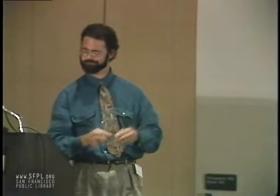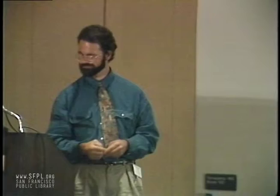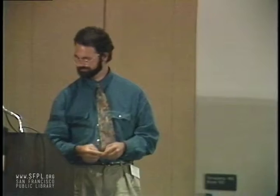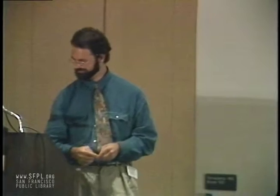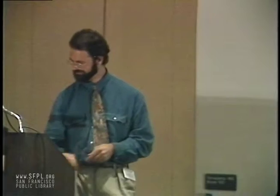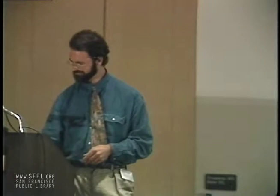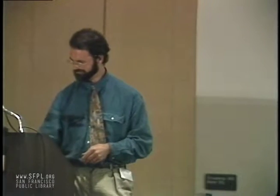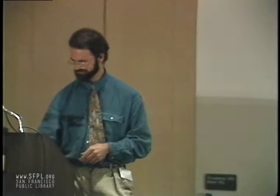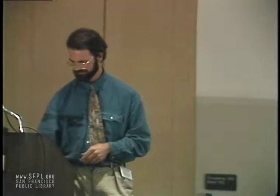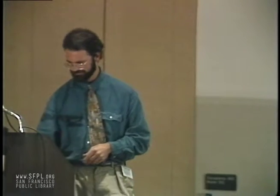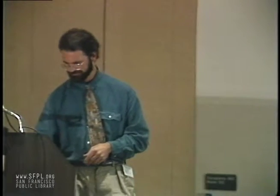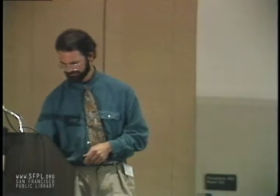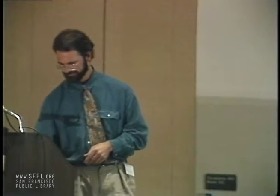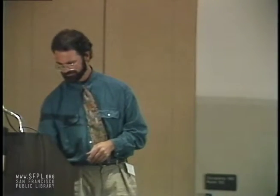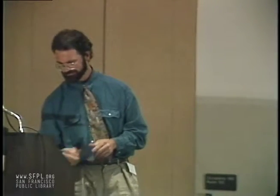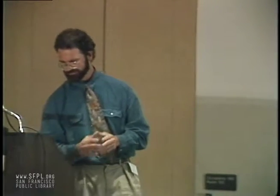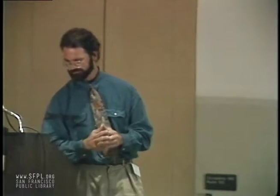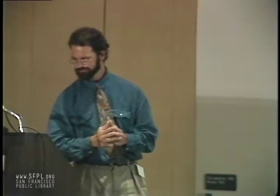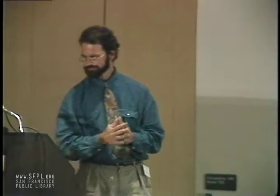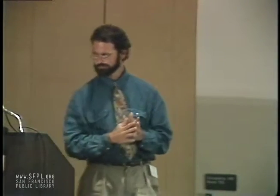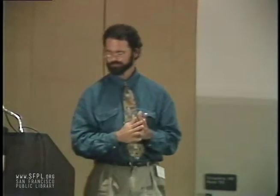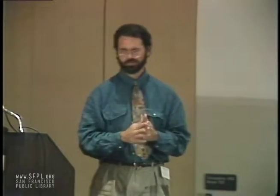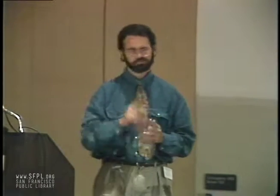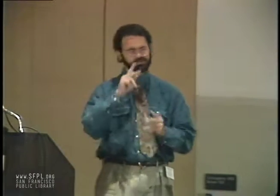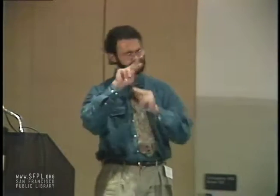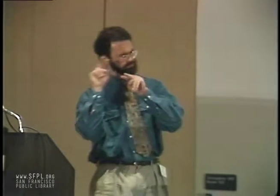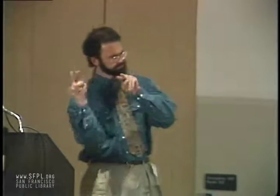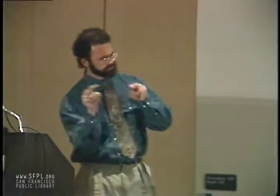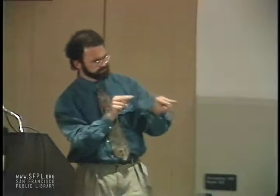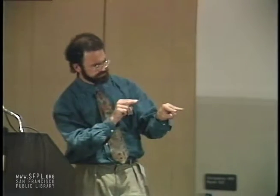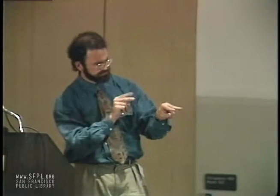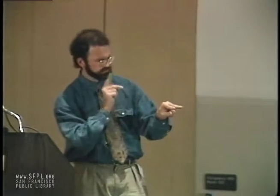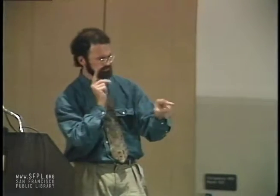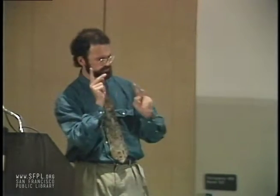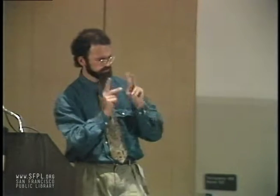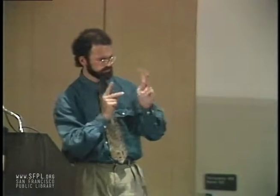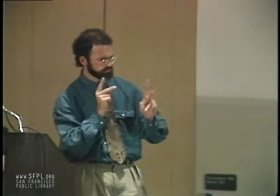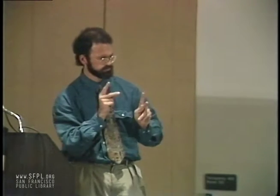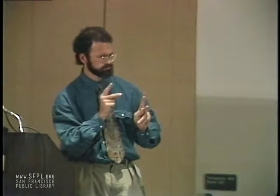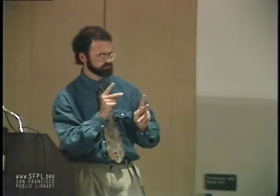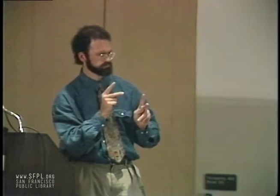We can hardly keep up with all of the activities that we have available to us.